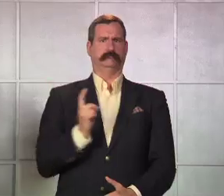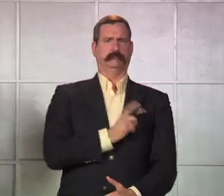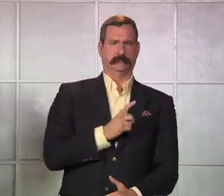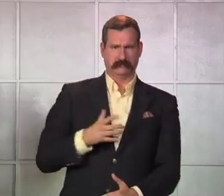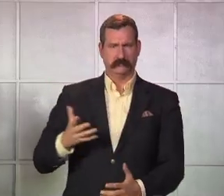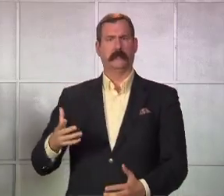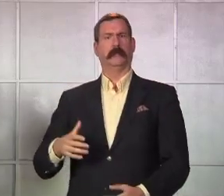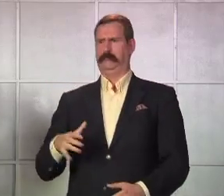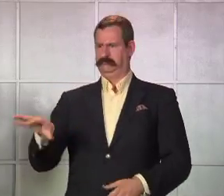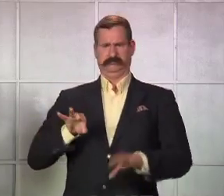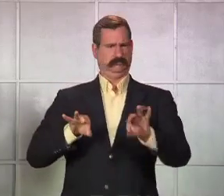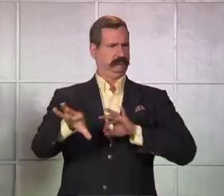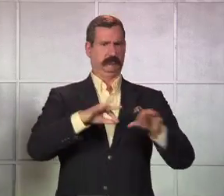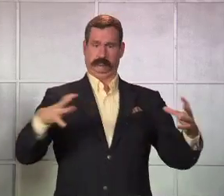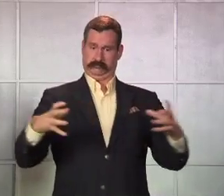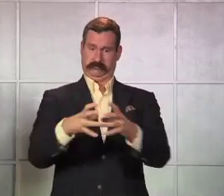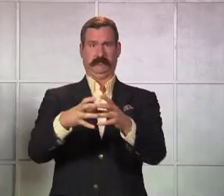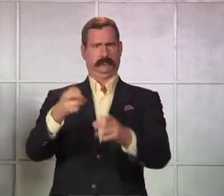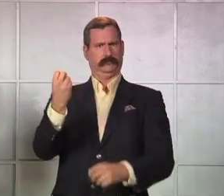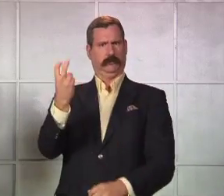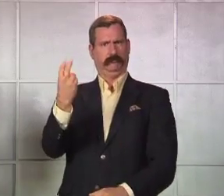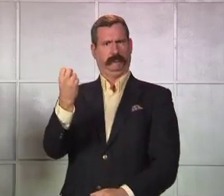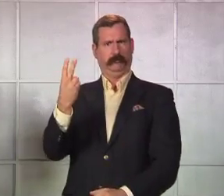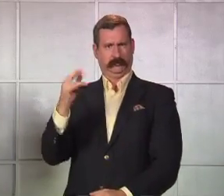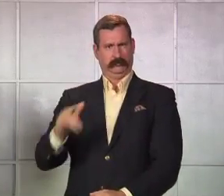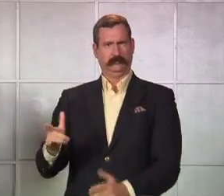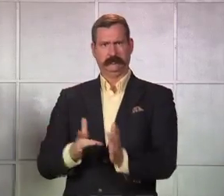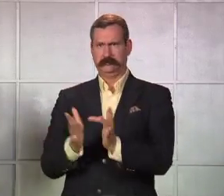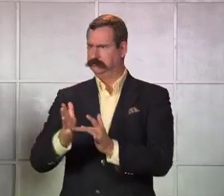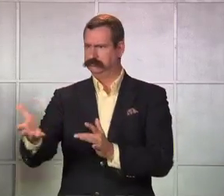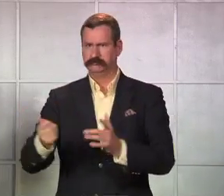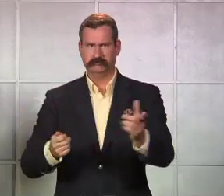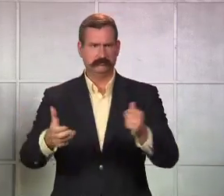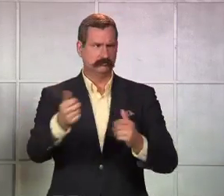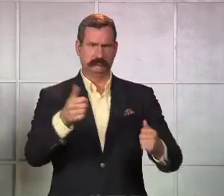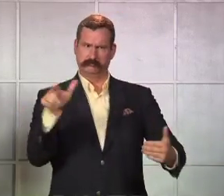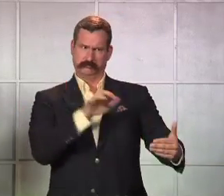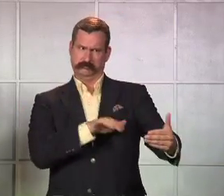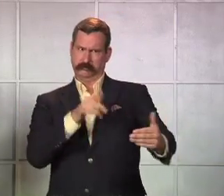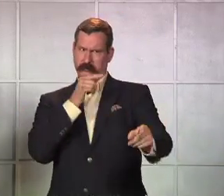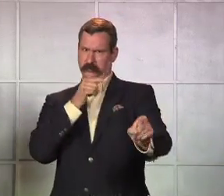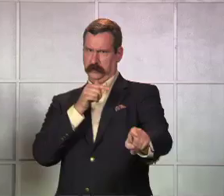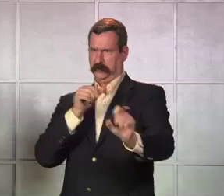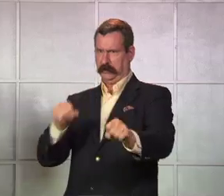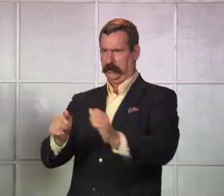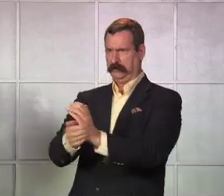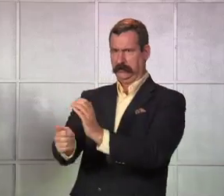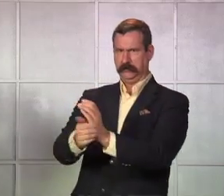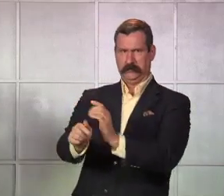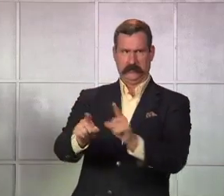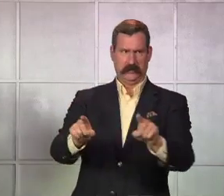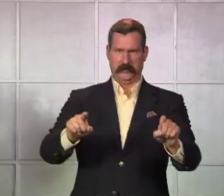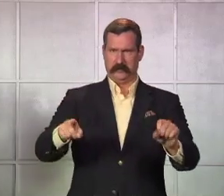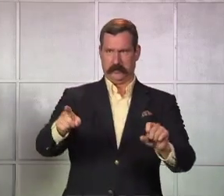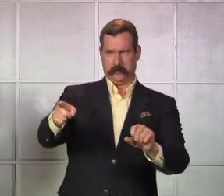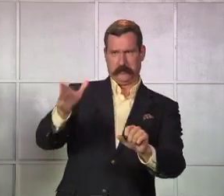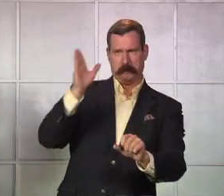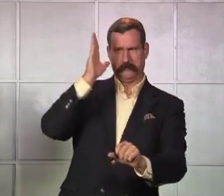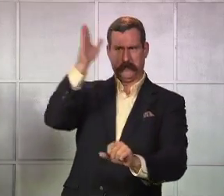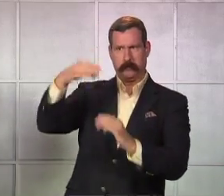followed Jesus. Jesus handpicked his 12 disciples. He observed each one's skills and talents, and then specifically